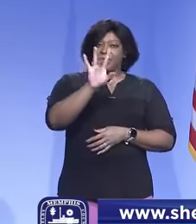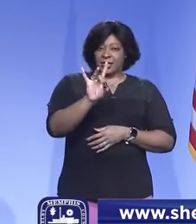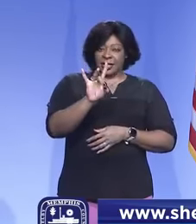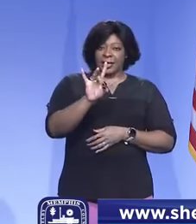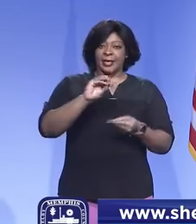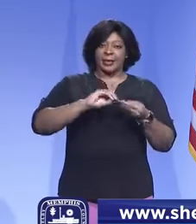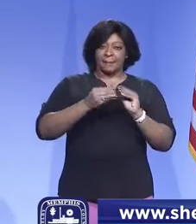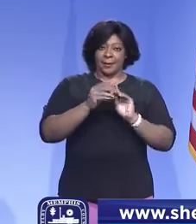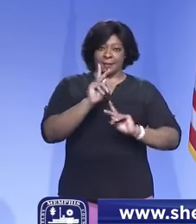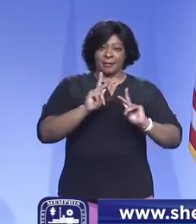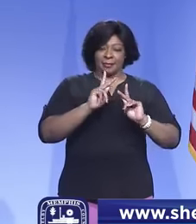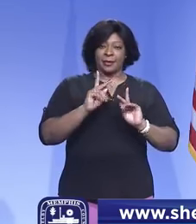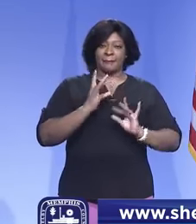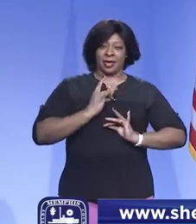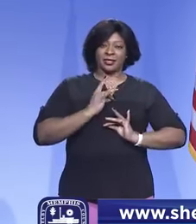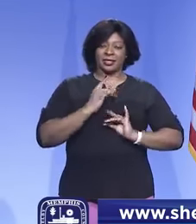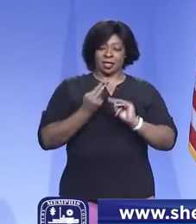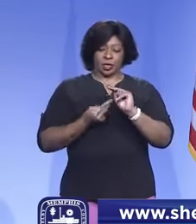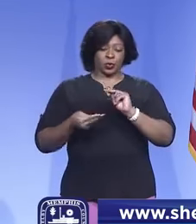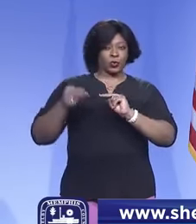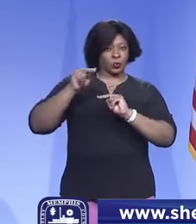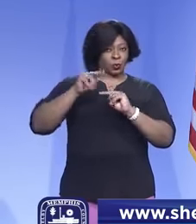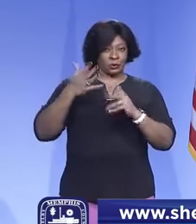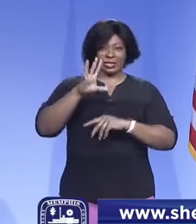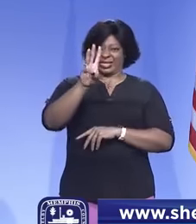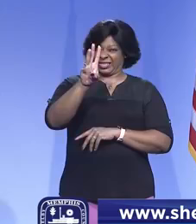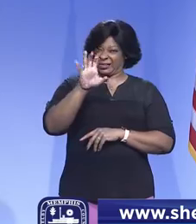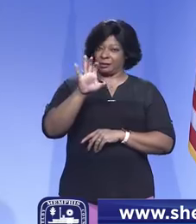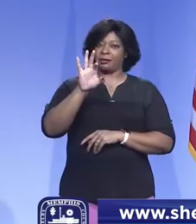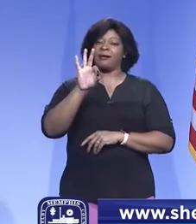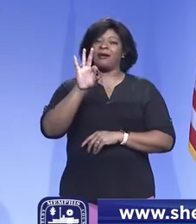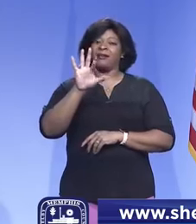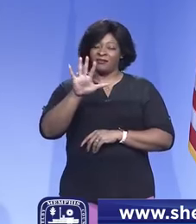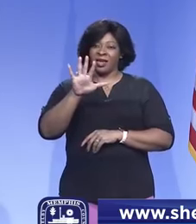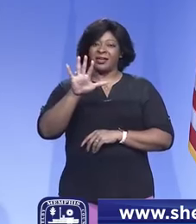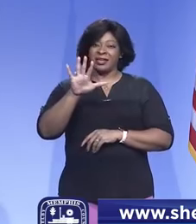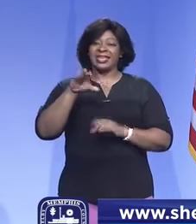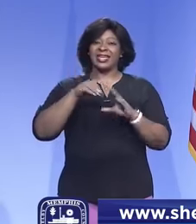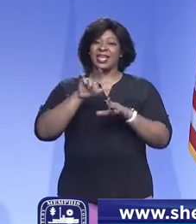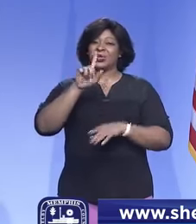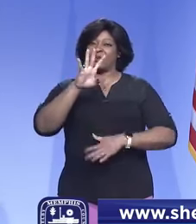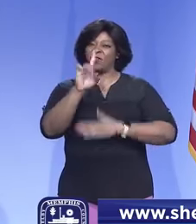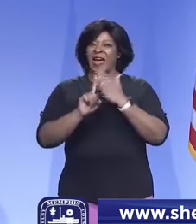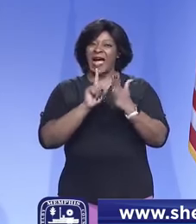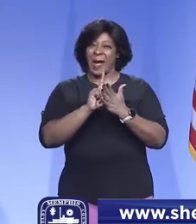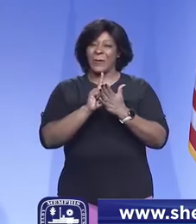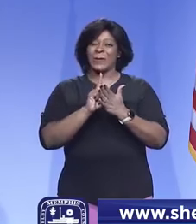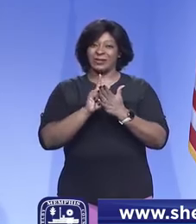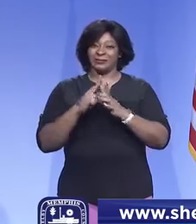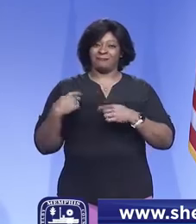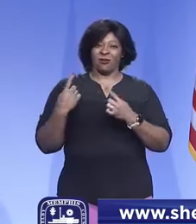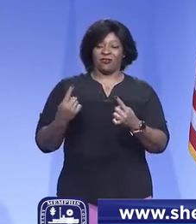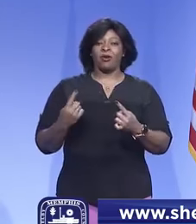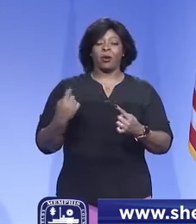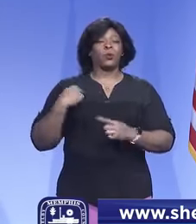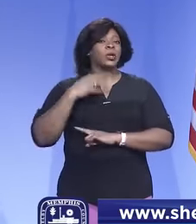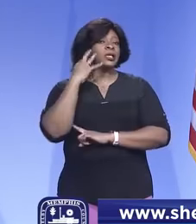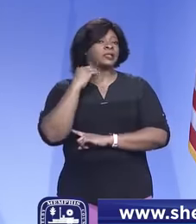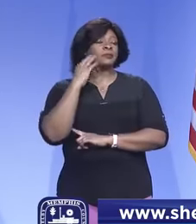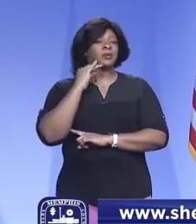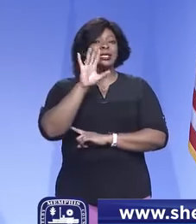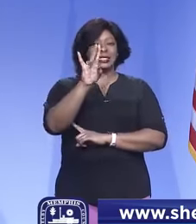53,058 cases. That's an increase of 695 in a 24-hour period. We've